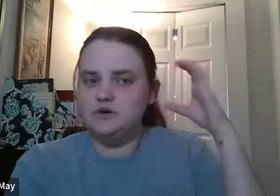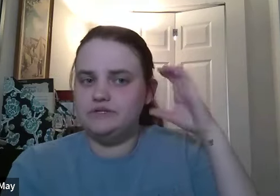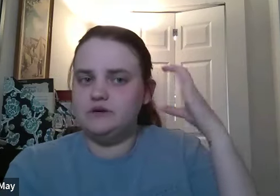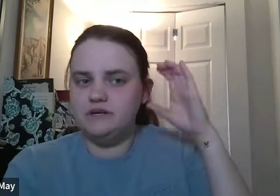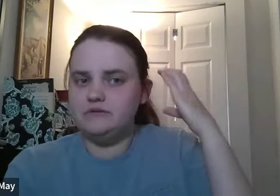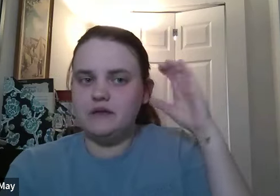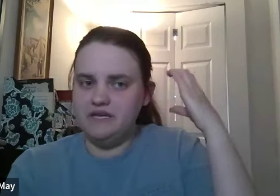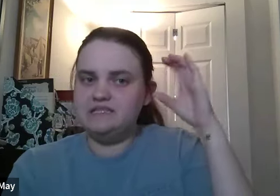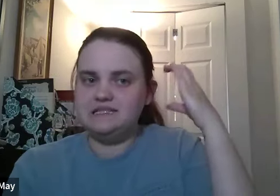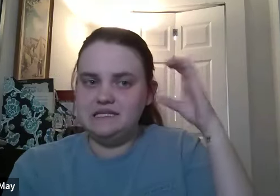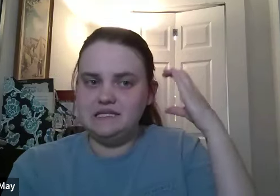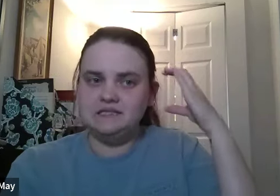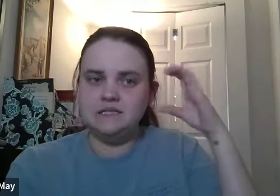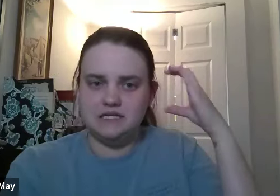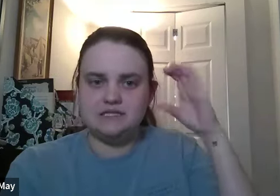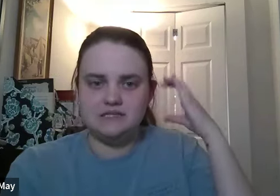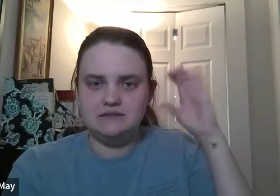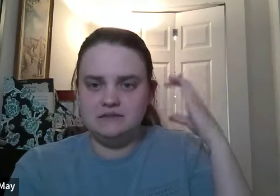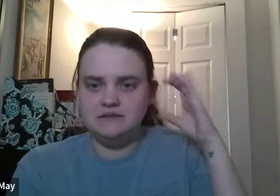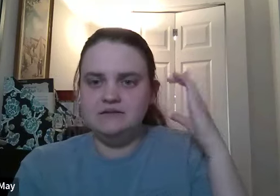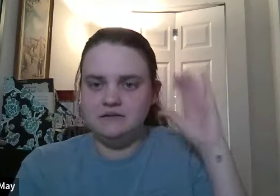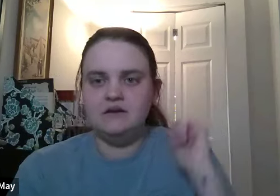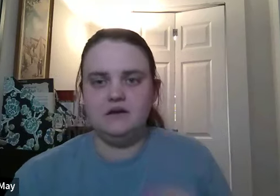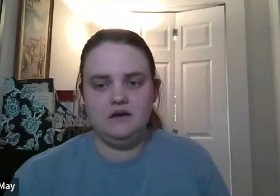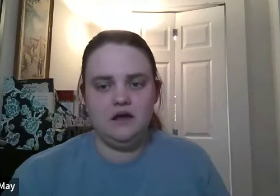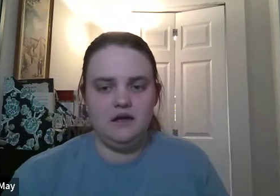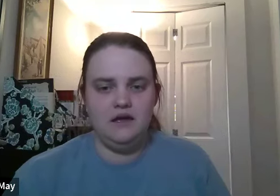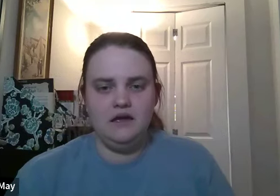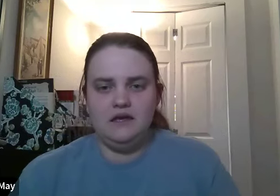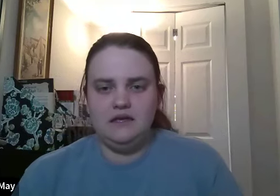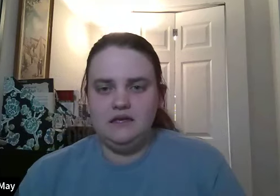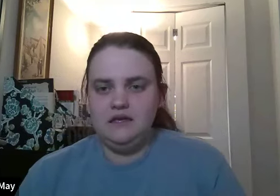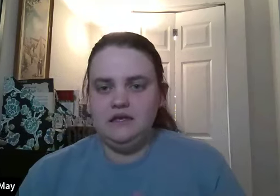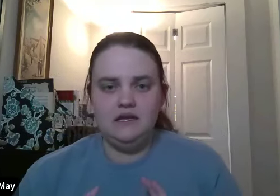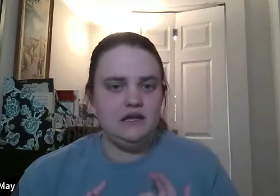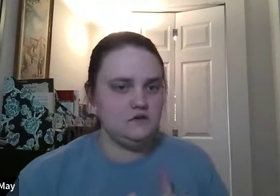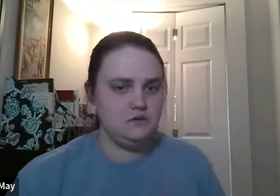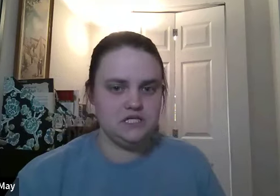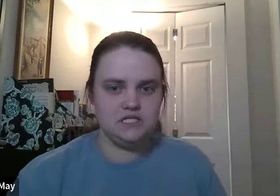always go here, that basic C, cousins. Okay. Any other